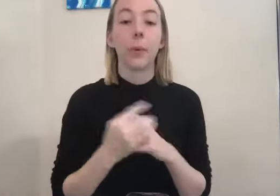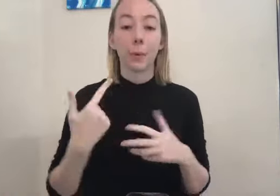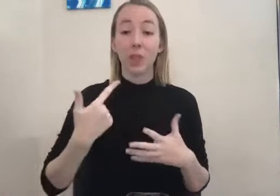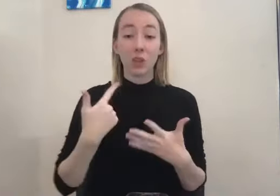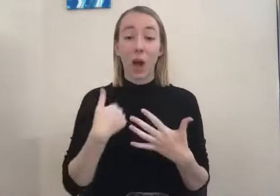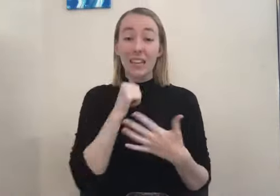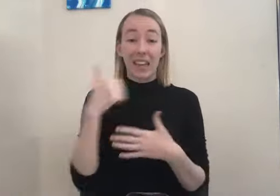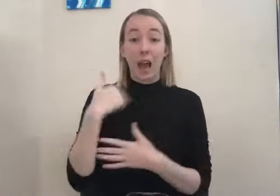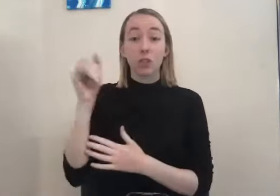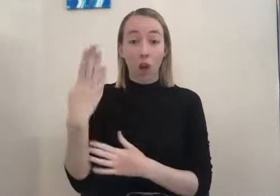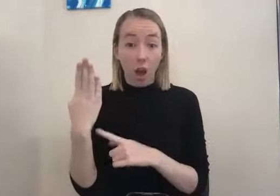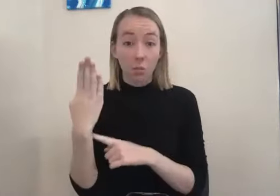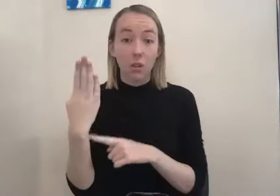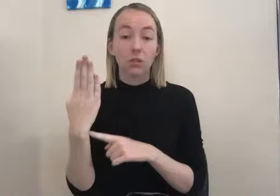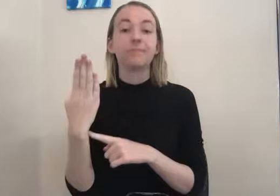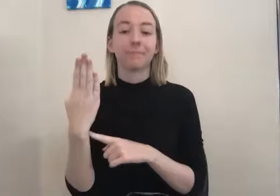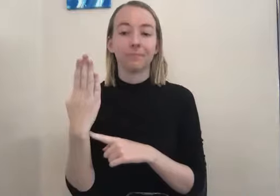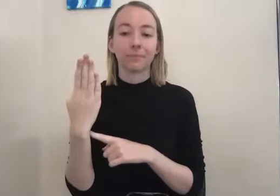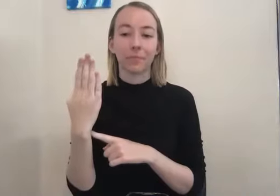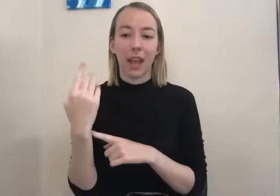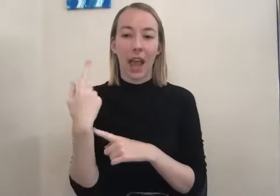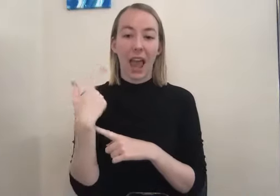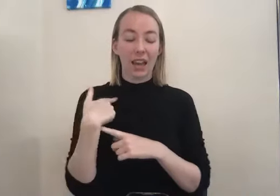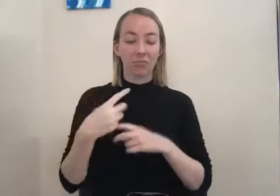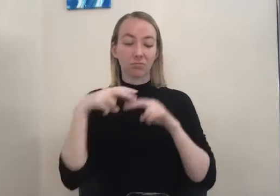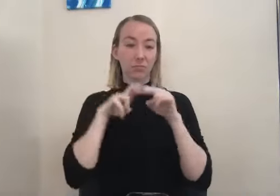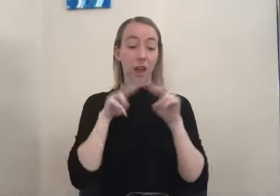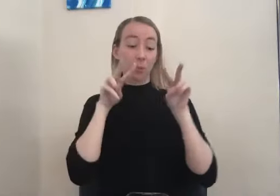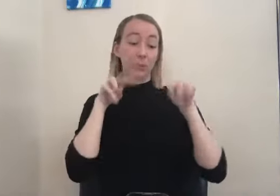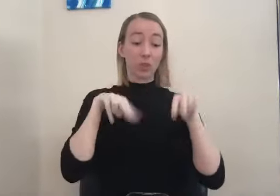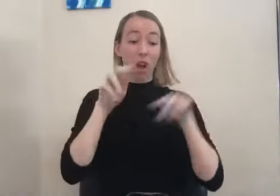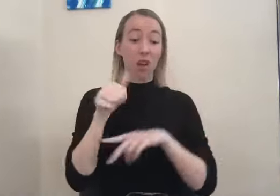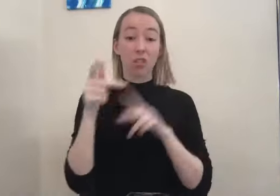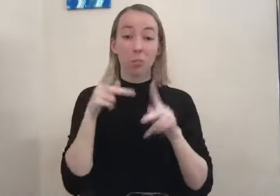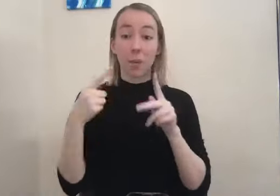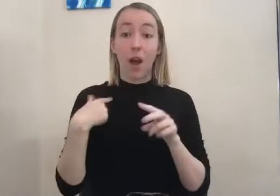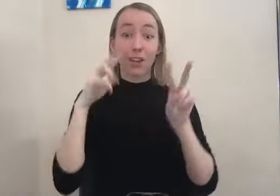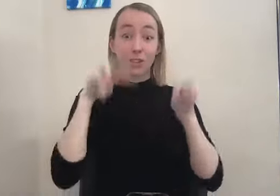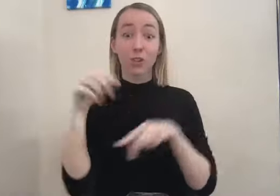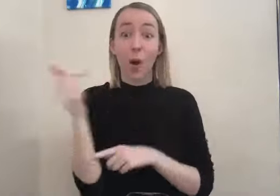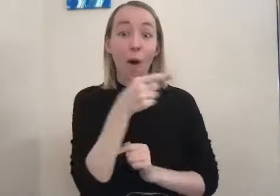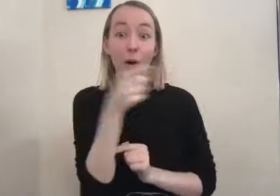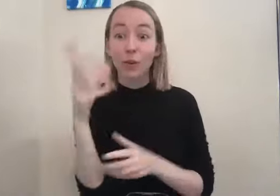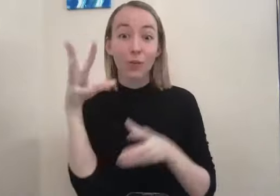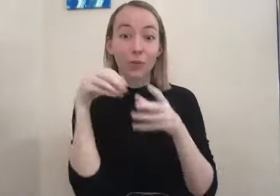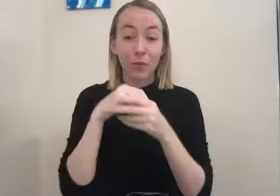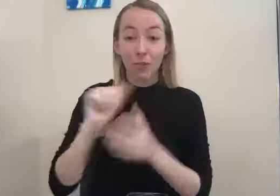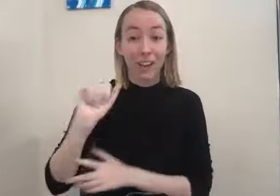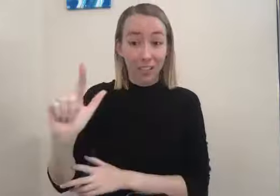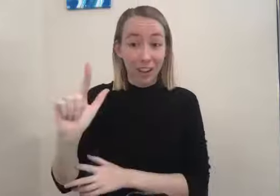head in. You know, I couldn't, I've learned now that I was incapable of having a relationship with myself, a higher power of any